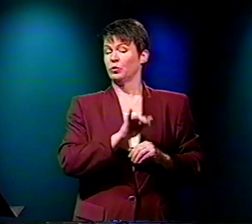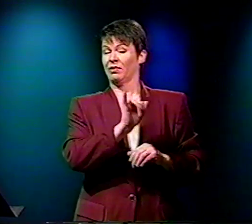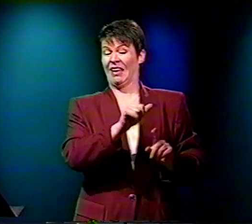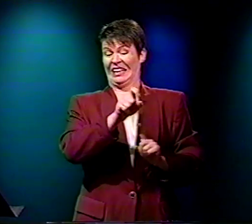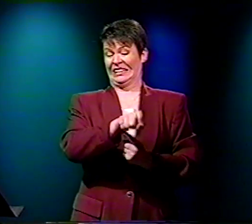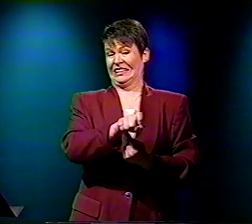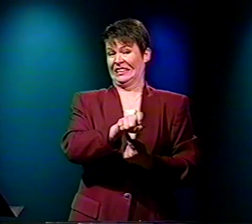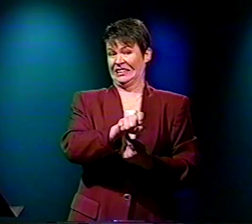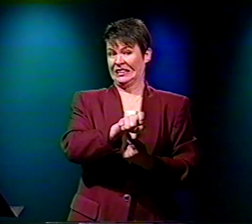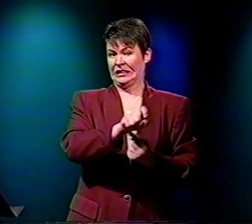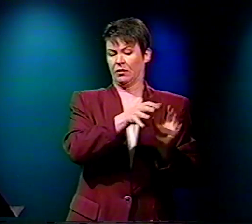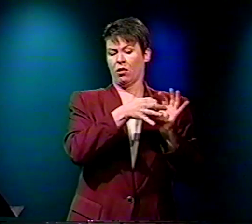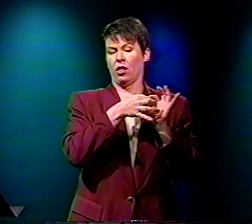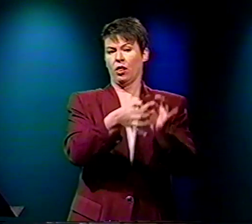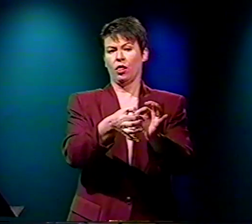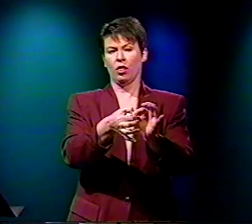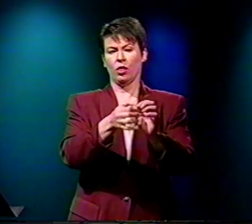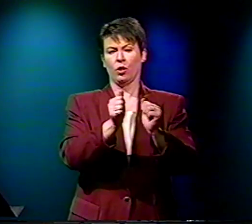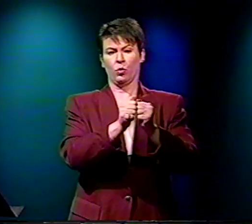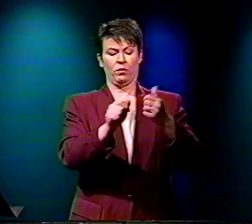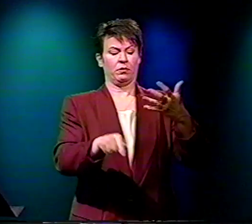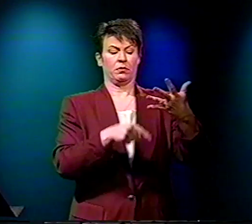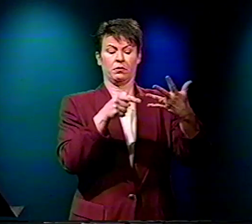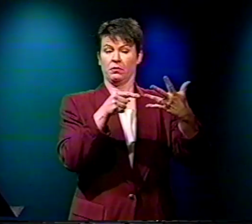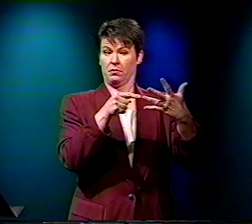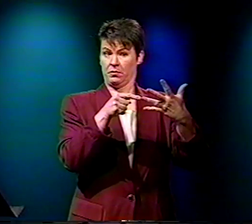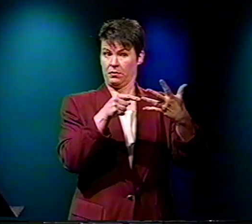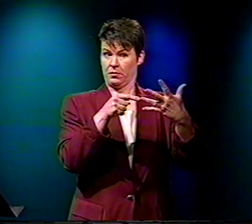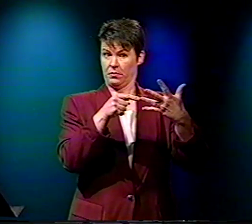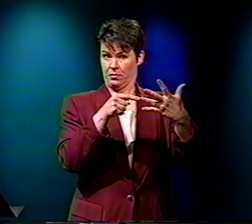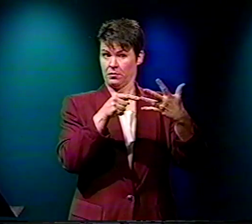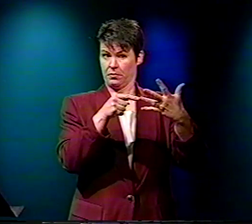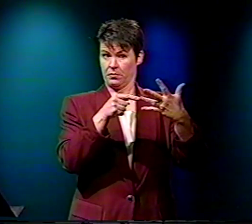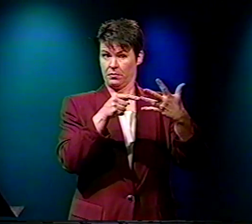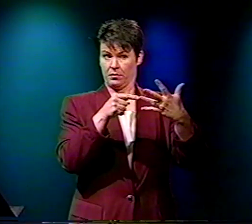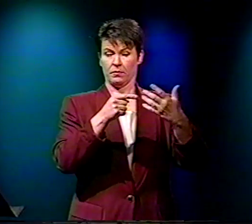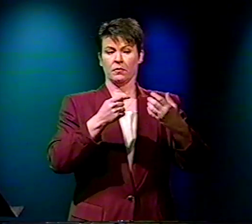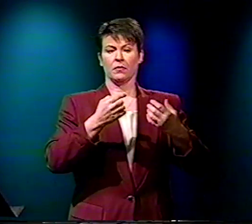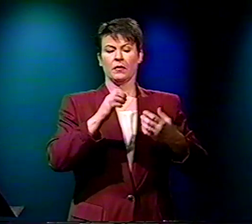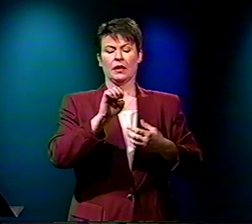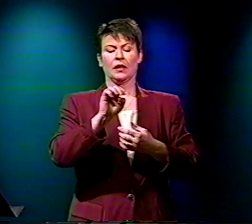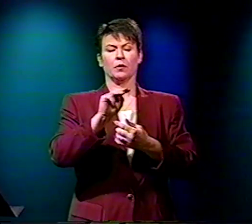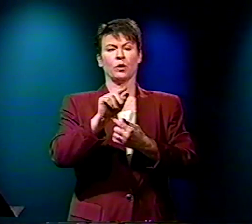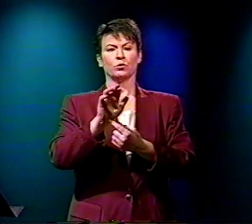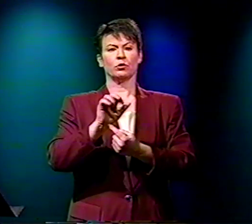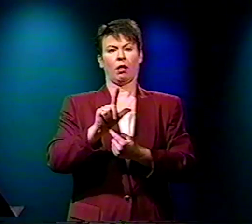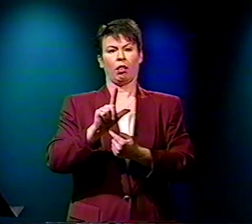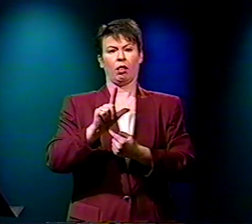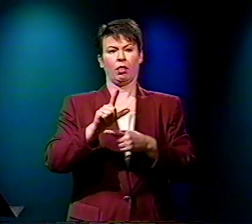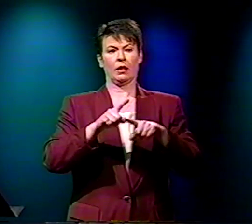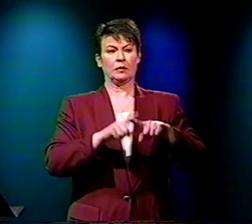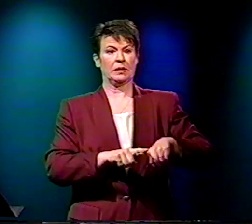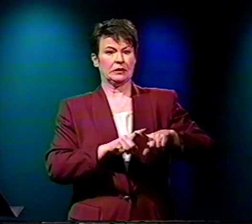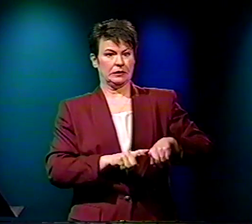recognize a need for hearing people, and that need ties in then to the fourth mechanism, and that is